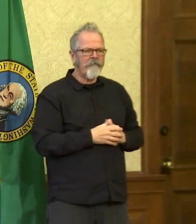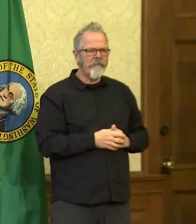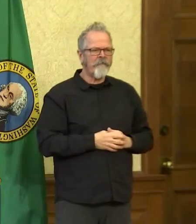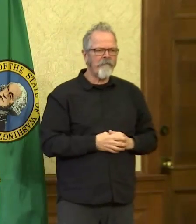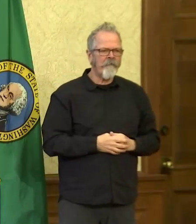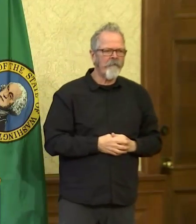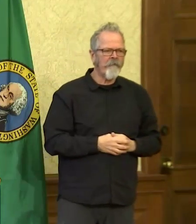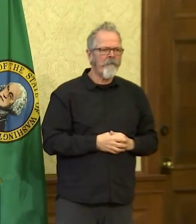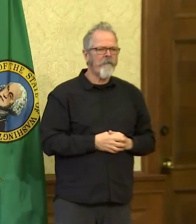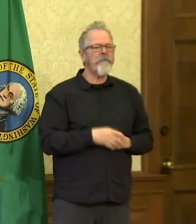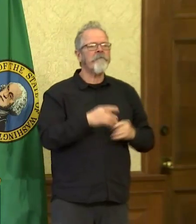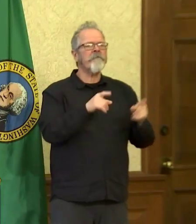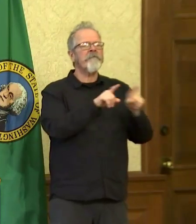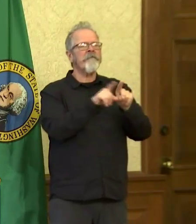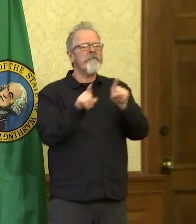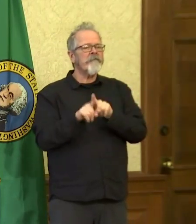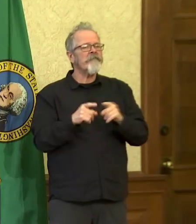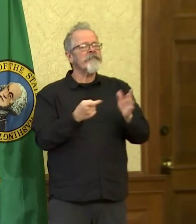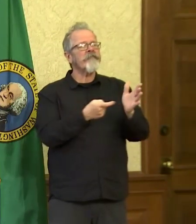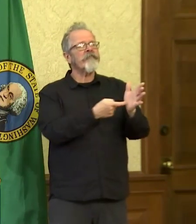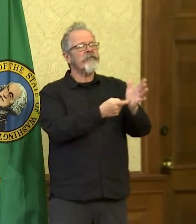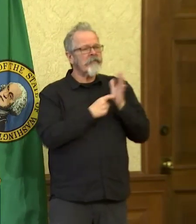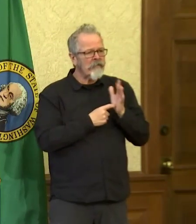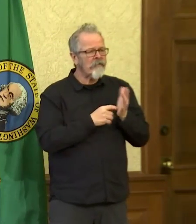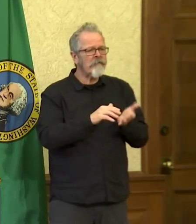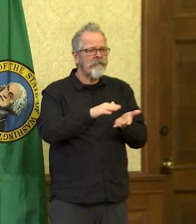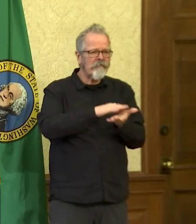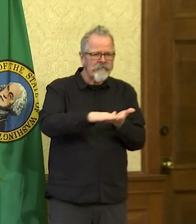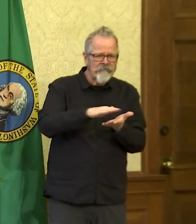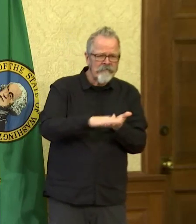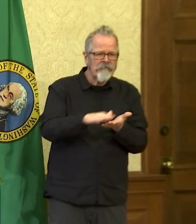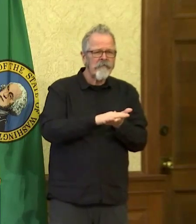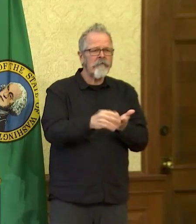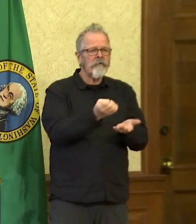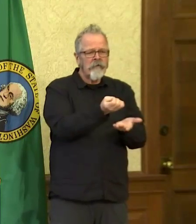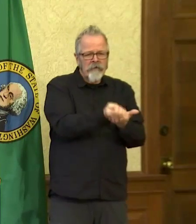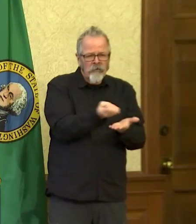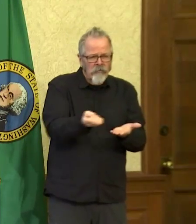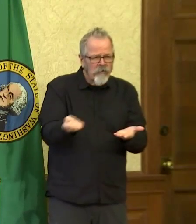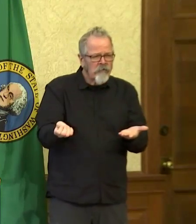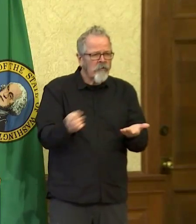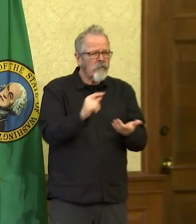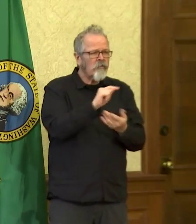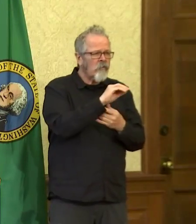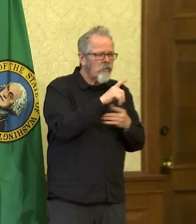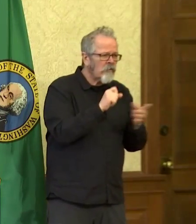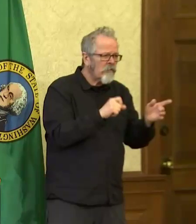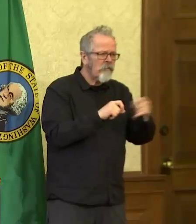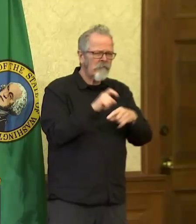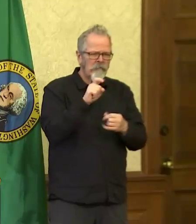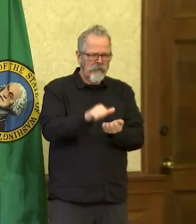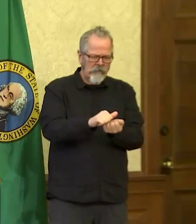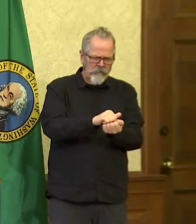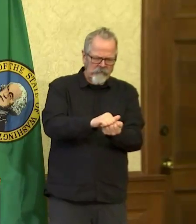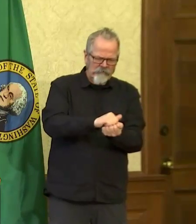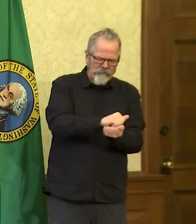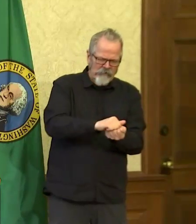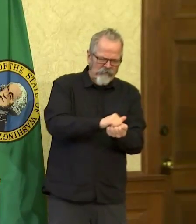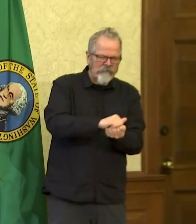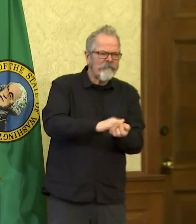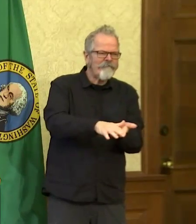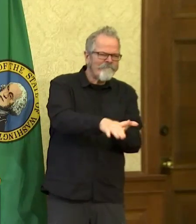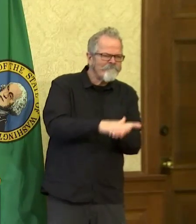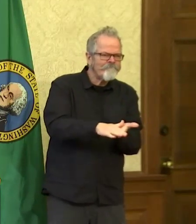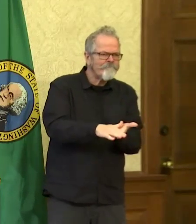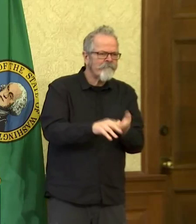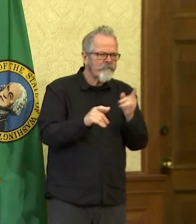give people gloves that they can wear so that when they're using common equipment, they don't get infected through surface contamination. So it's not just